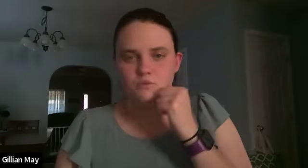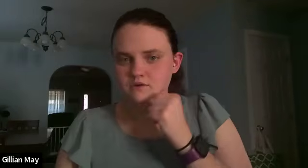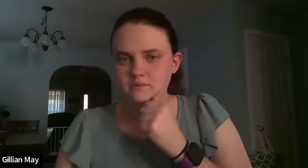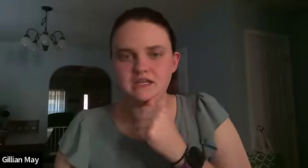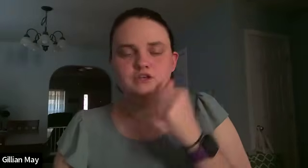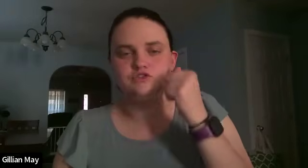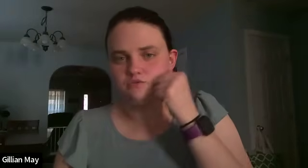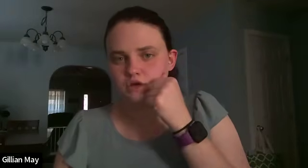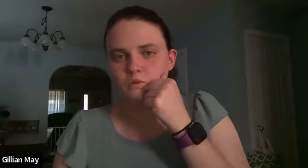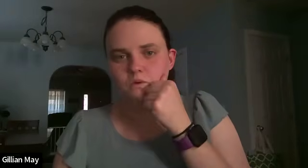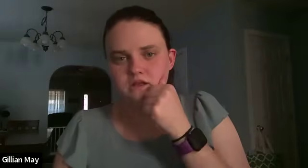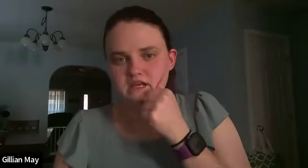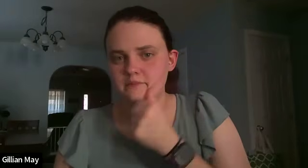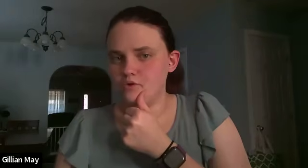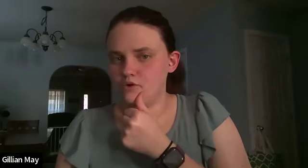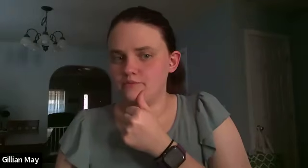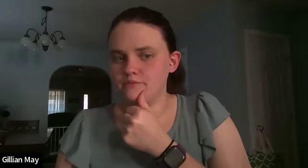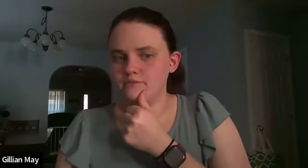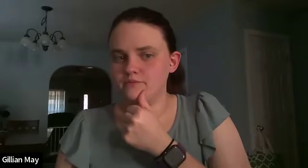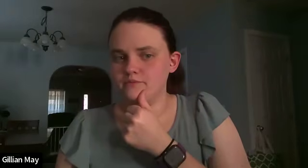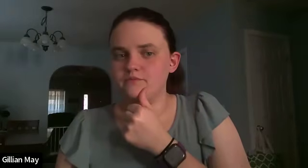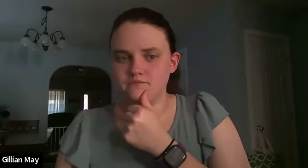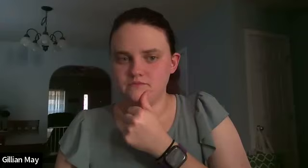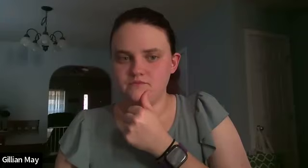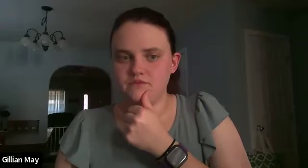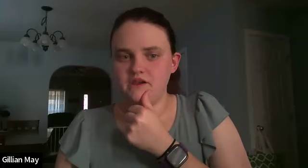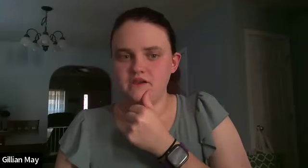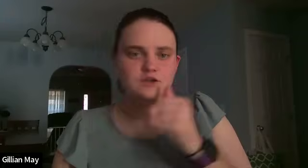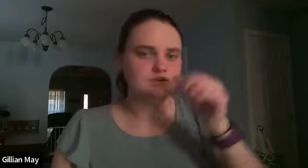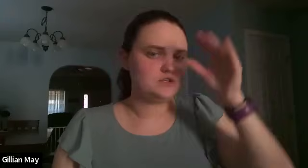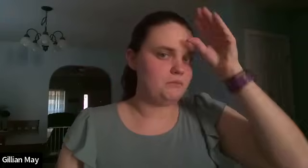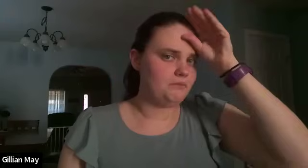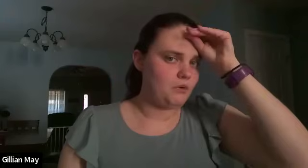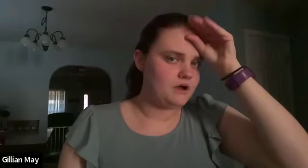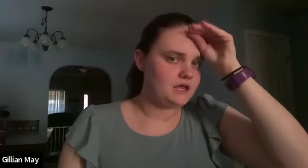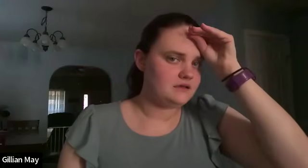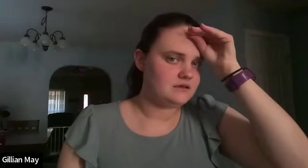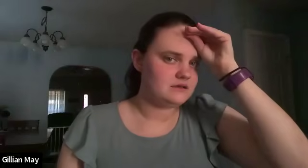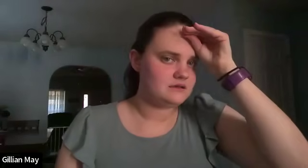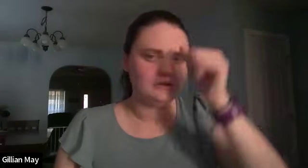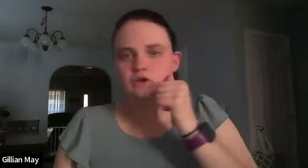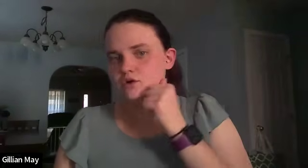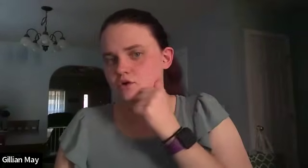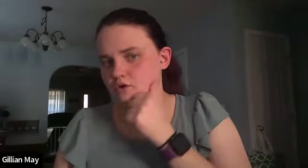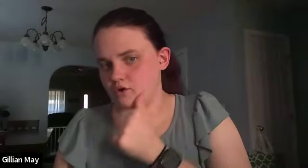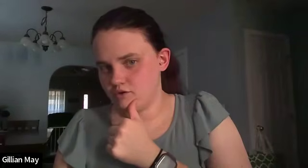want to repeat it. You just want to go one time. Girl. Okay? So boy, girl.